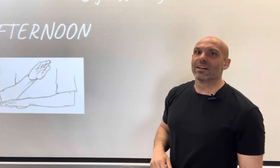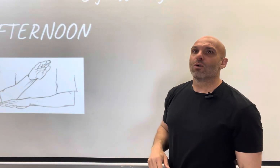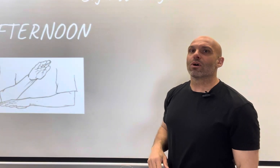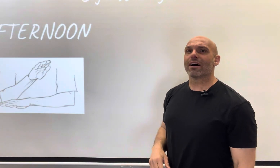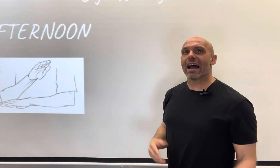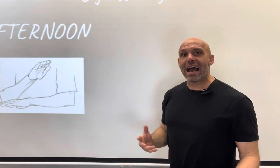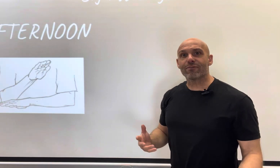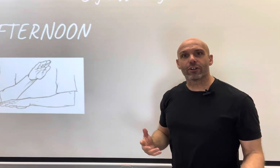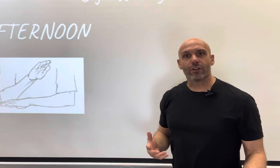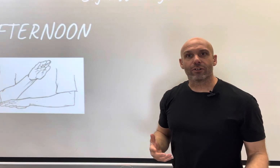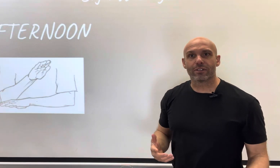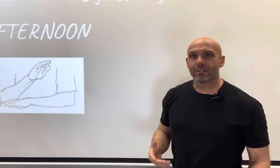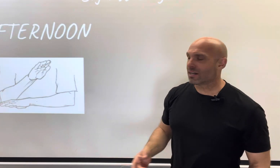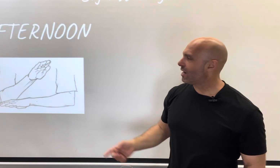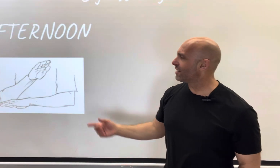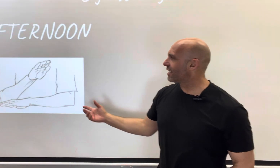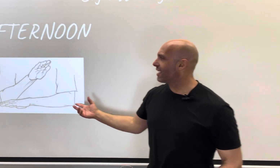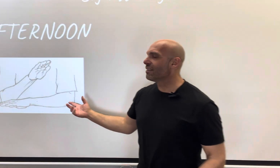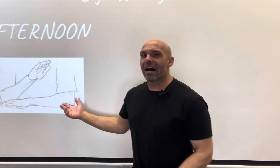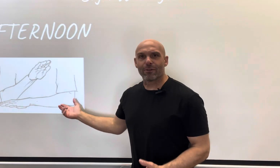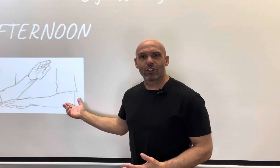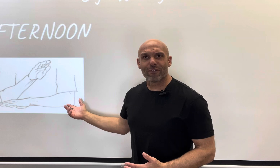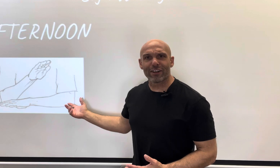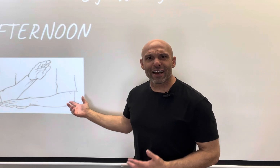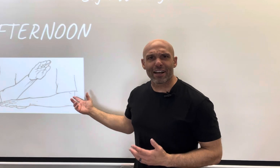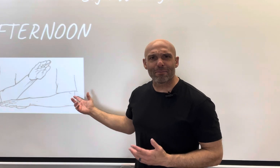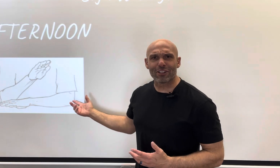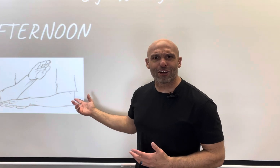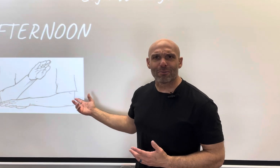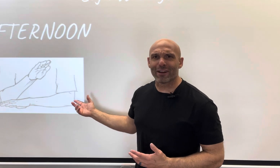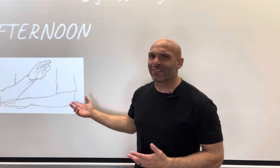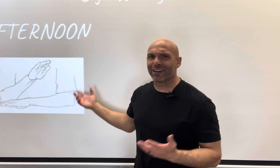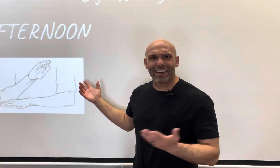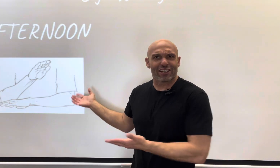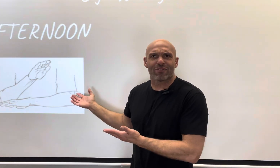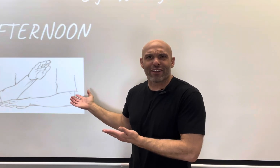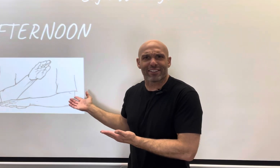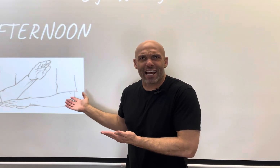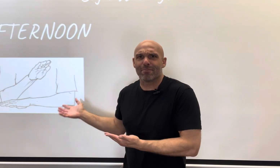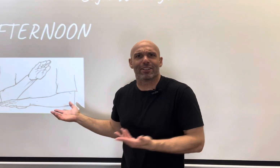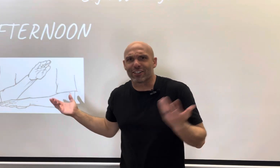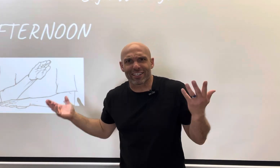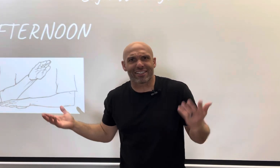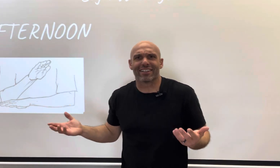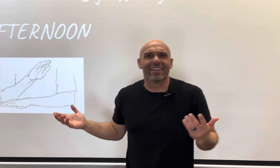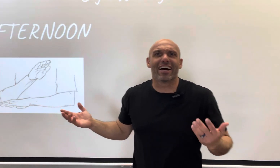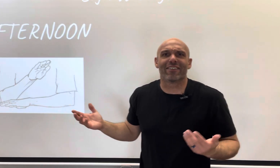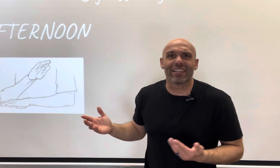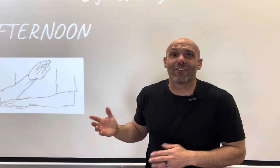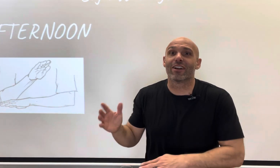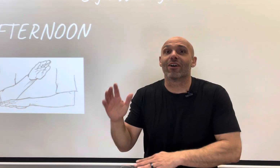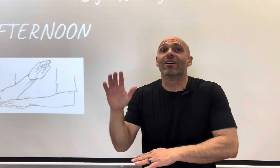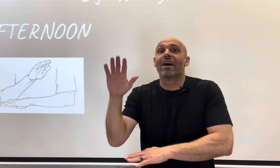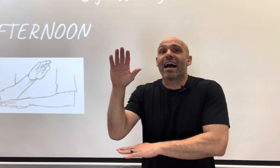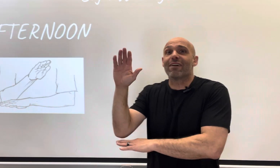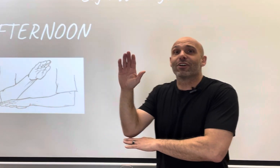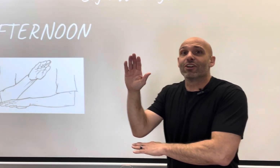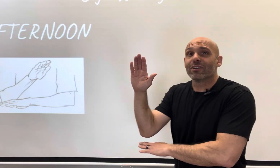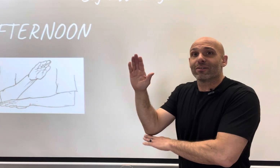What about afternoon? Oh, look, I was trying to figure out a picture to put for here, and I just found the sign picture because I really don't know. Afternoon is